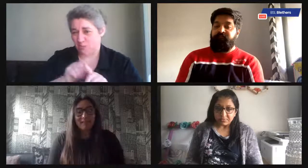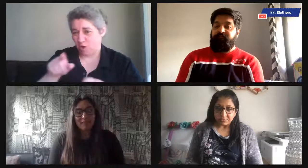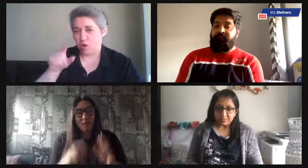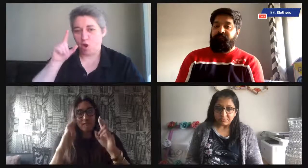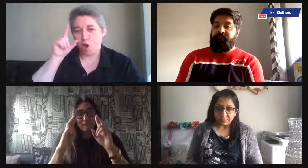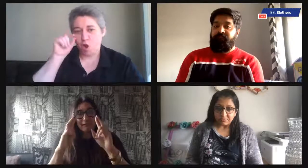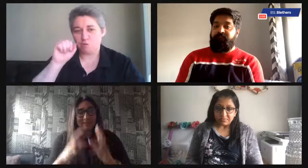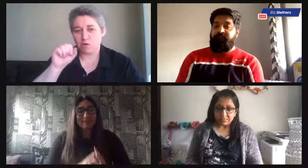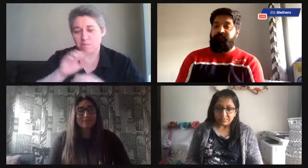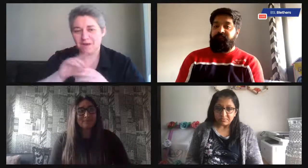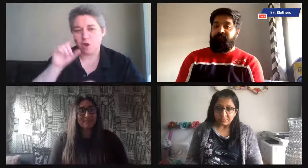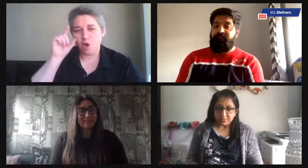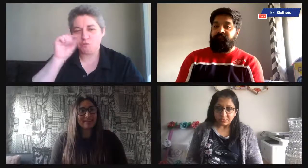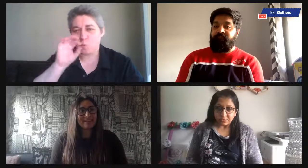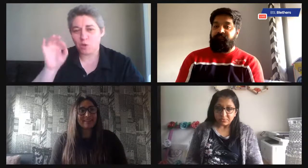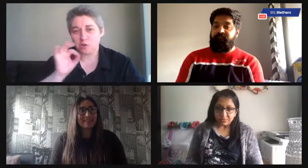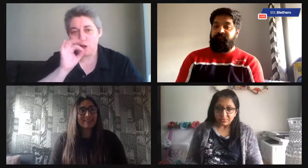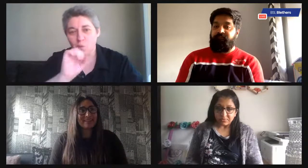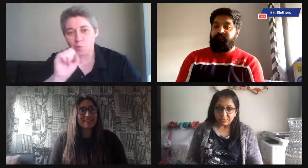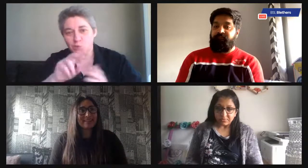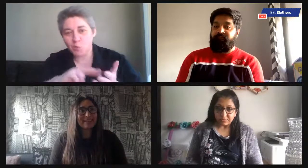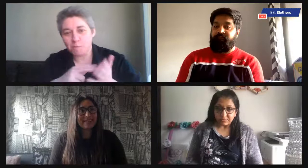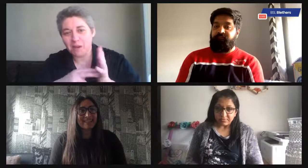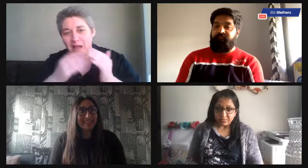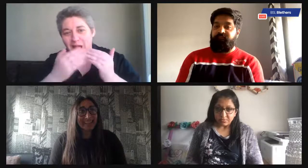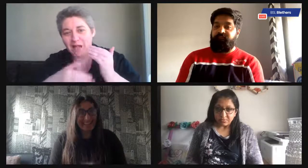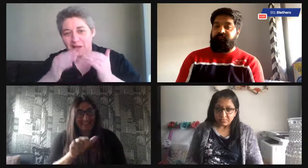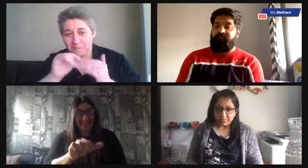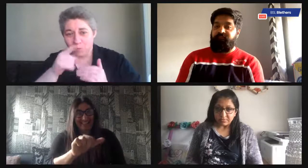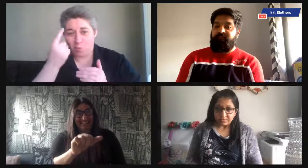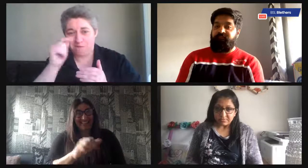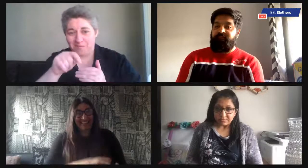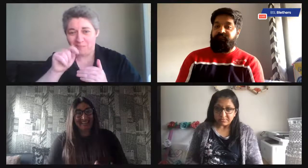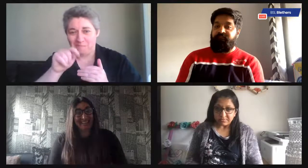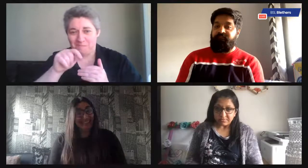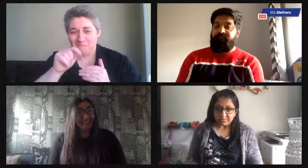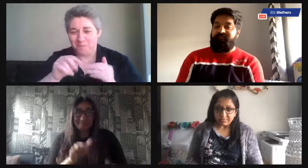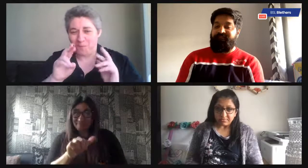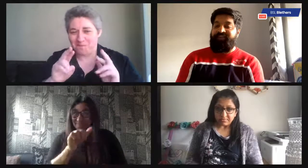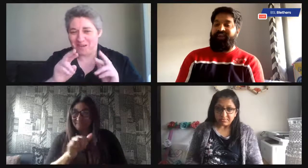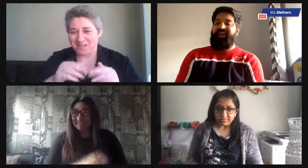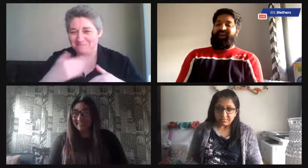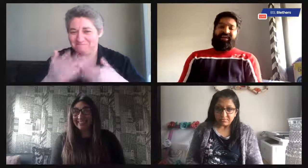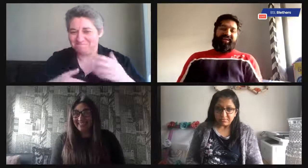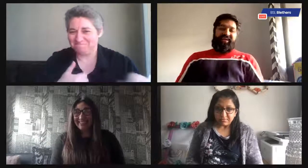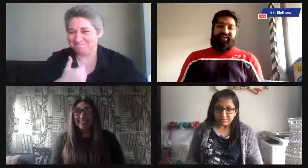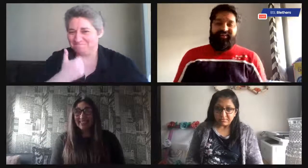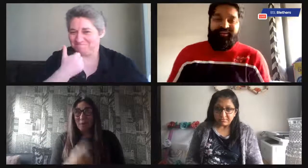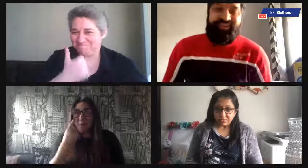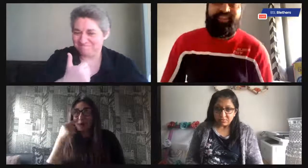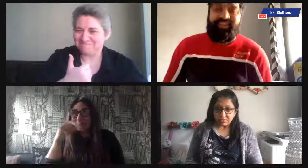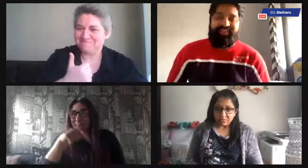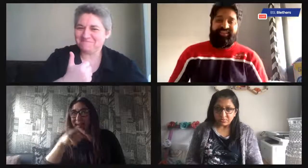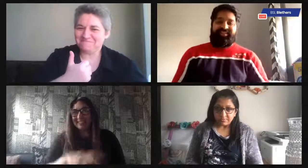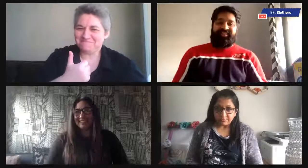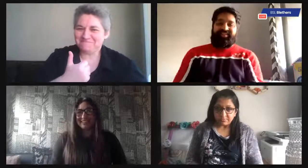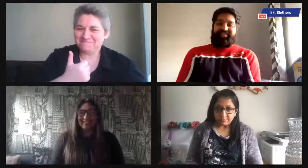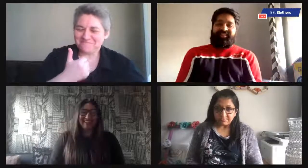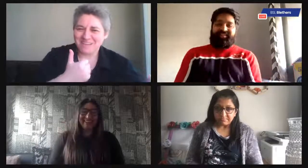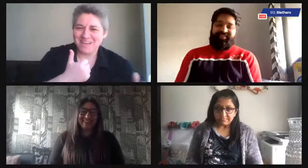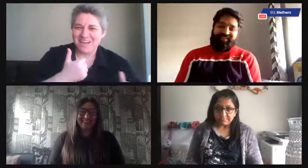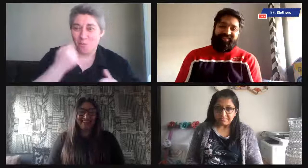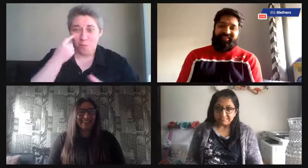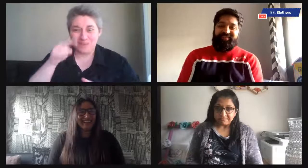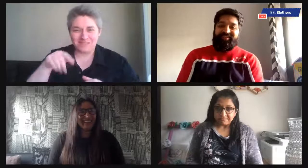do is once we feel the right time's there, we'll sit down and do that. Well, I think that's Erin's question. She's desperate to go